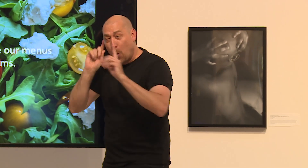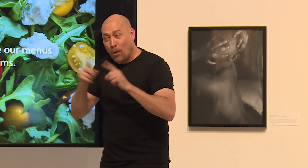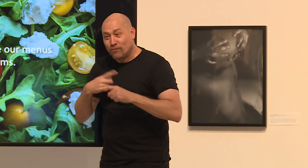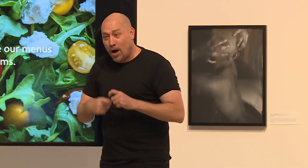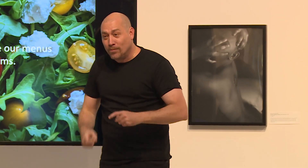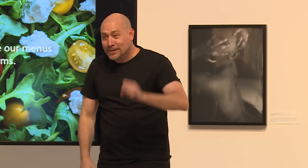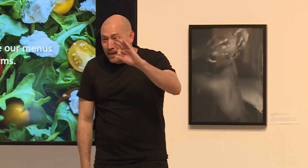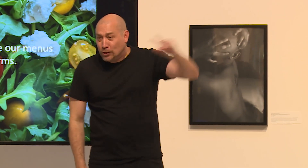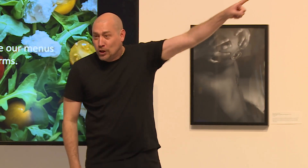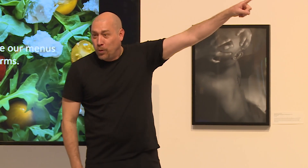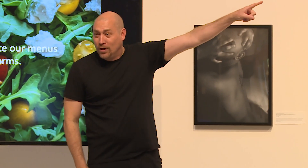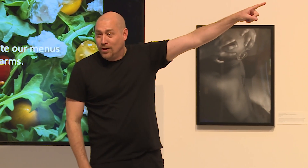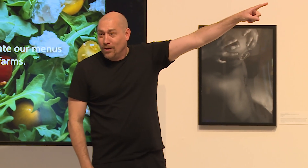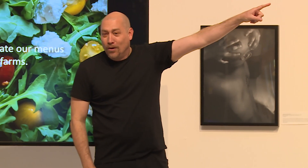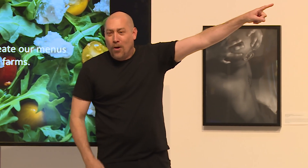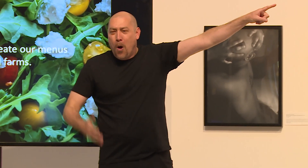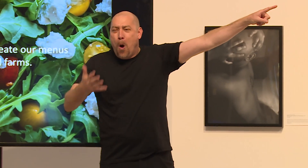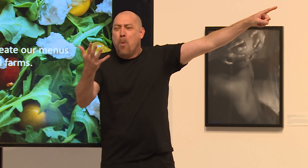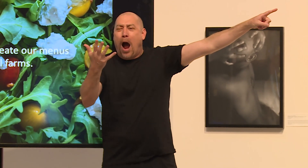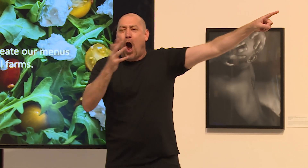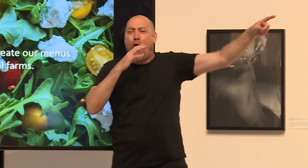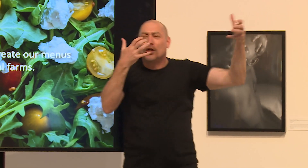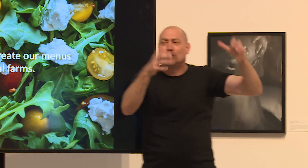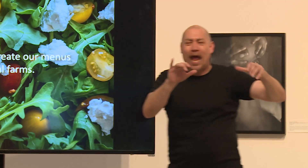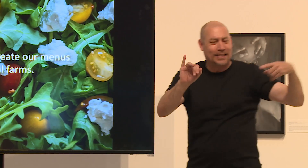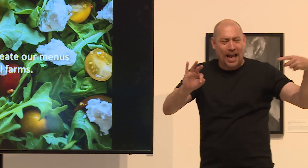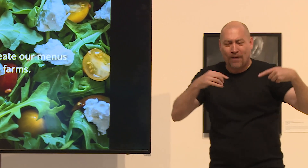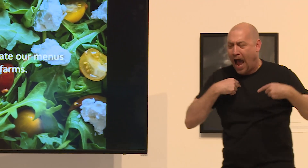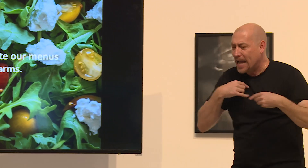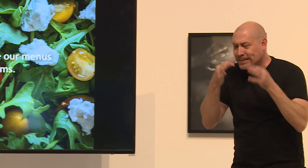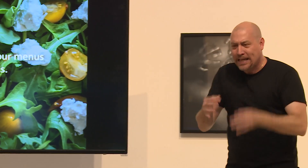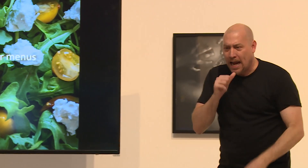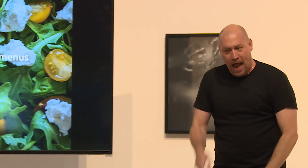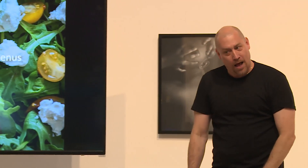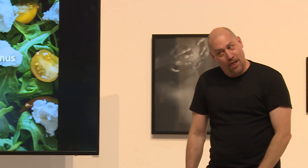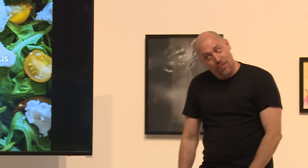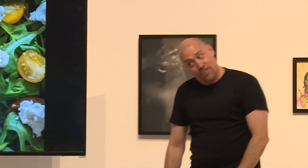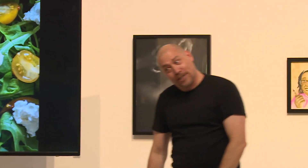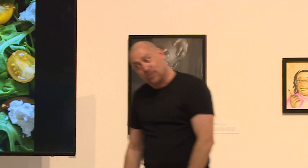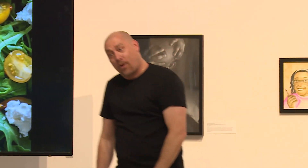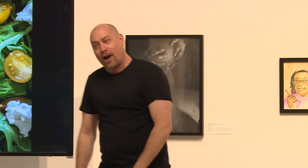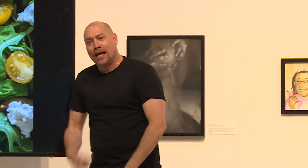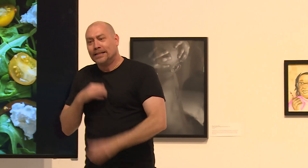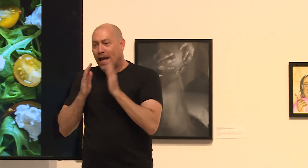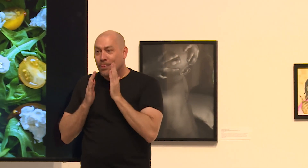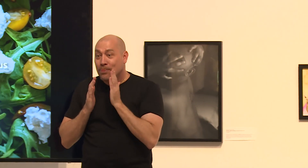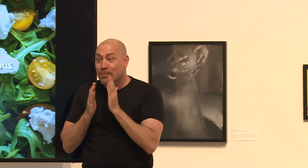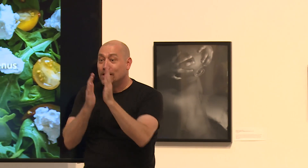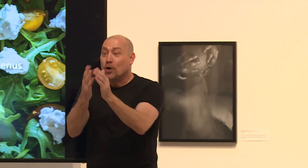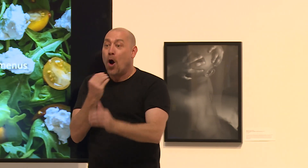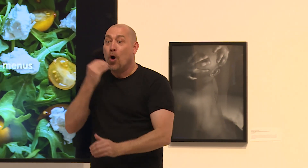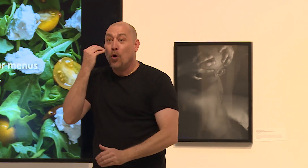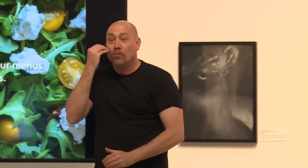We were in their newspaper. I'm thinking, wow, all just because we were going down this